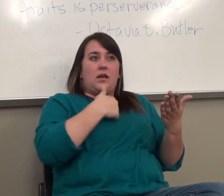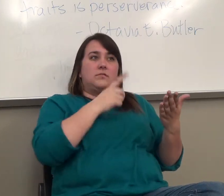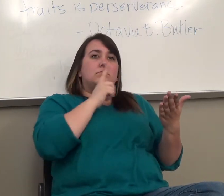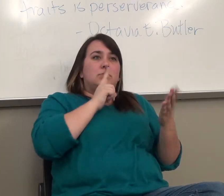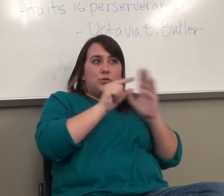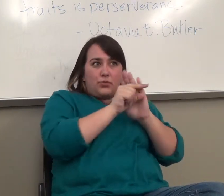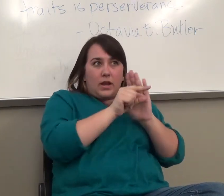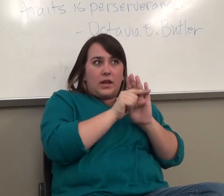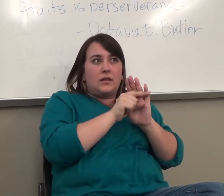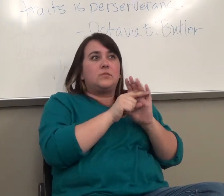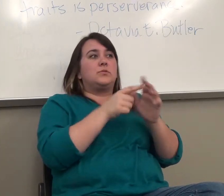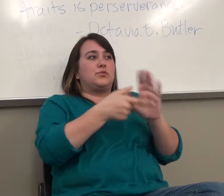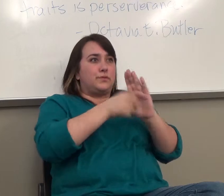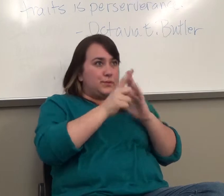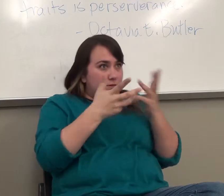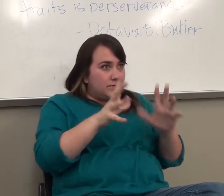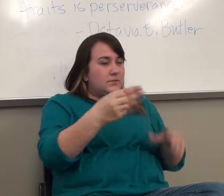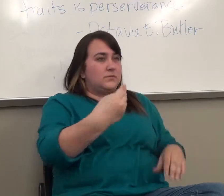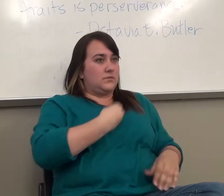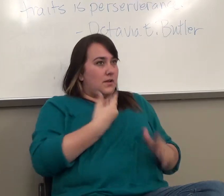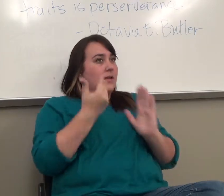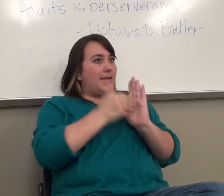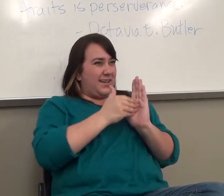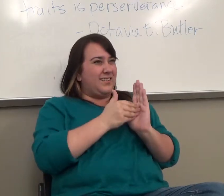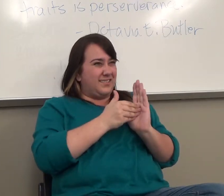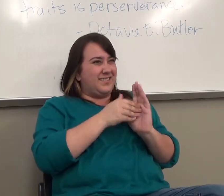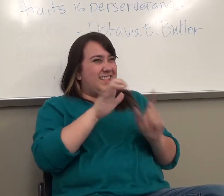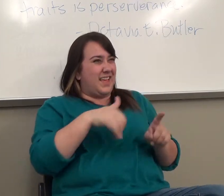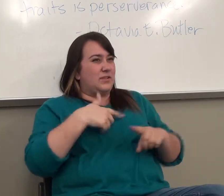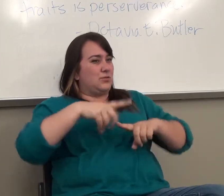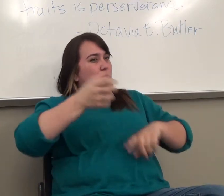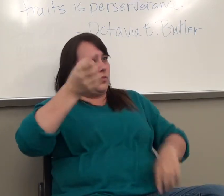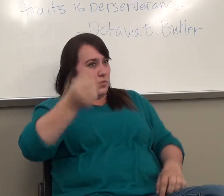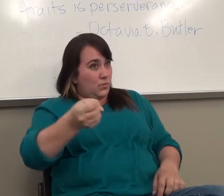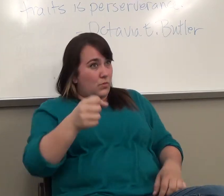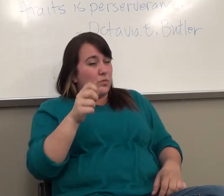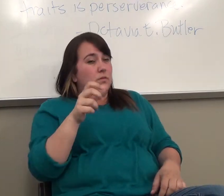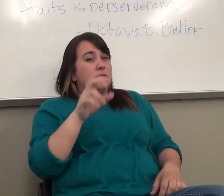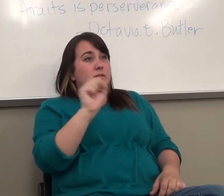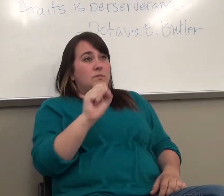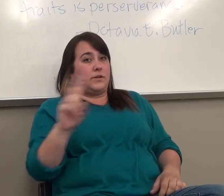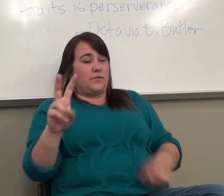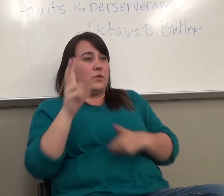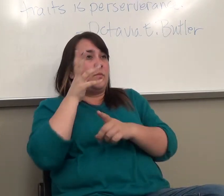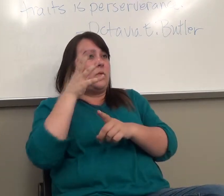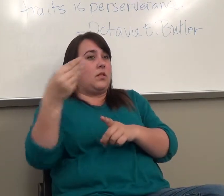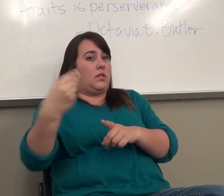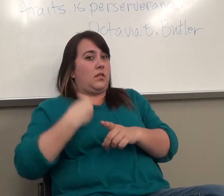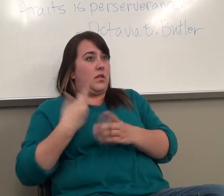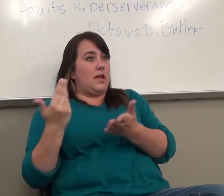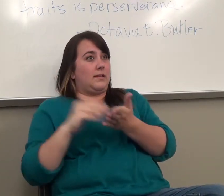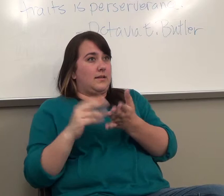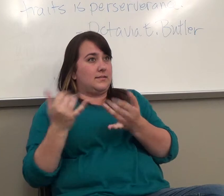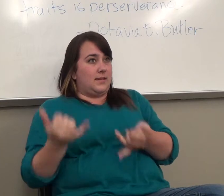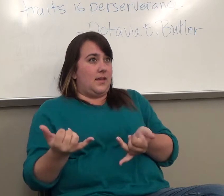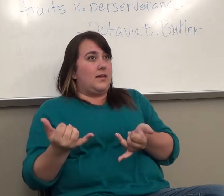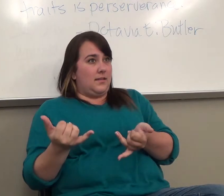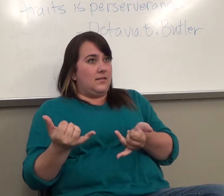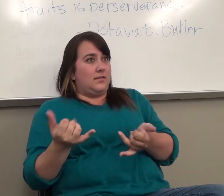worked over it and turned it back in. So everyone's going to turn that back in today. So if you're thinking, I didn't get anything back to redo,